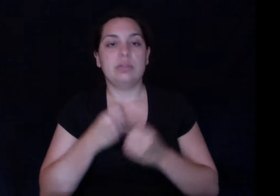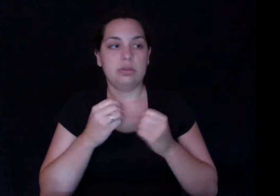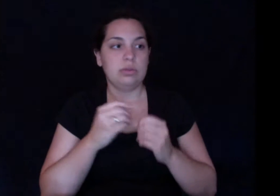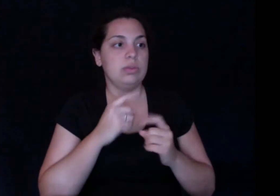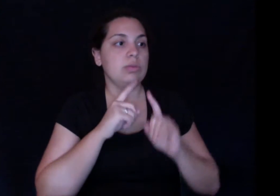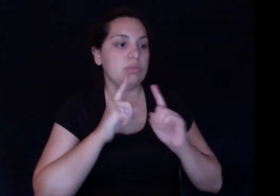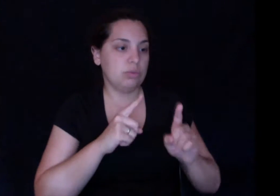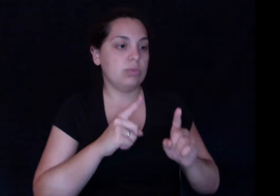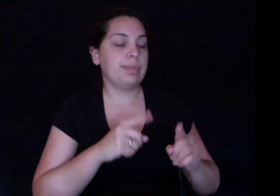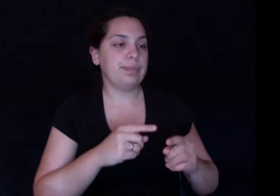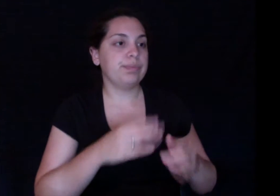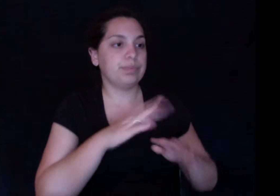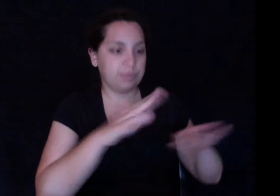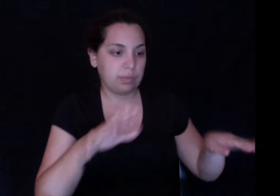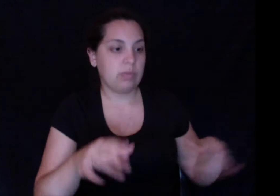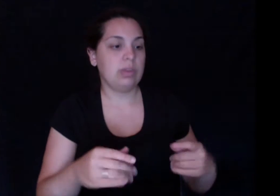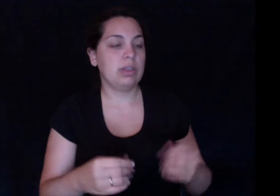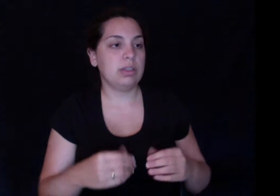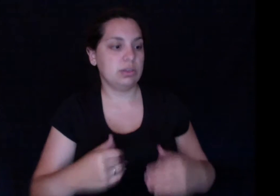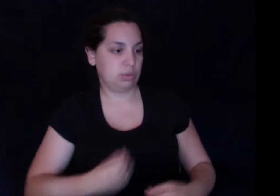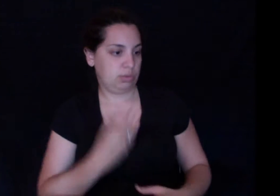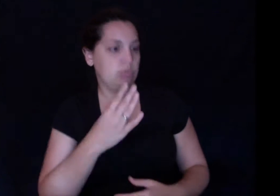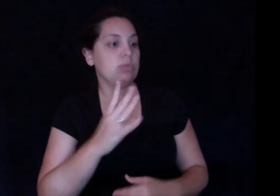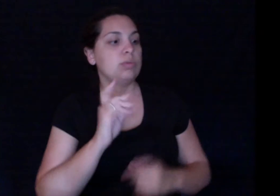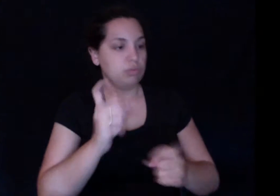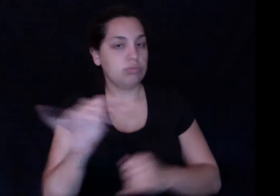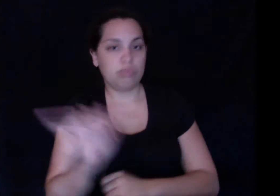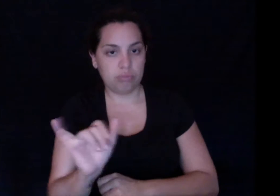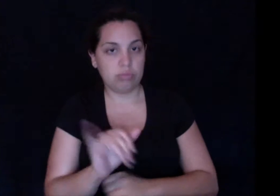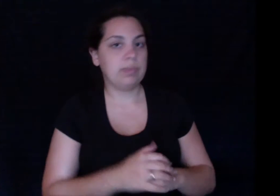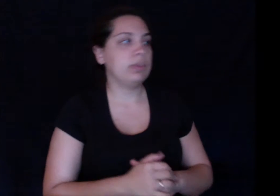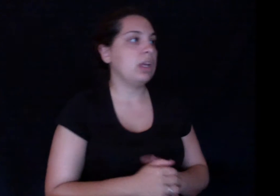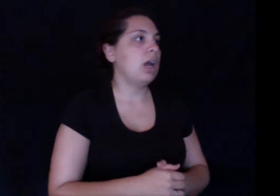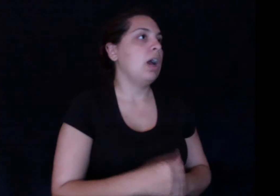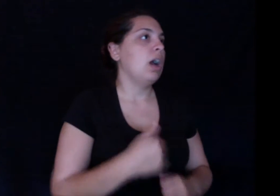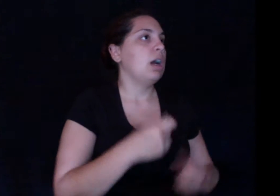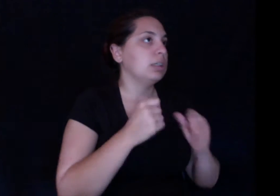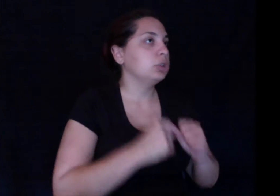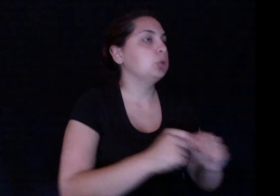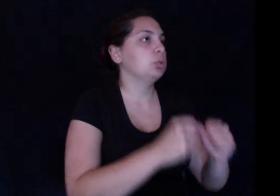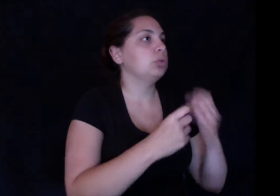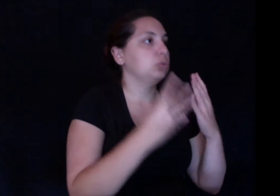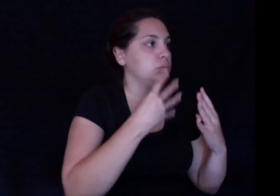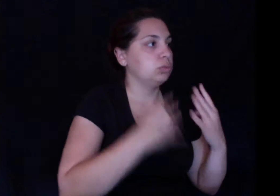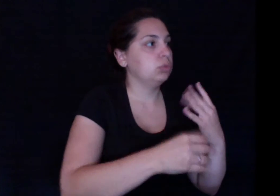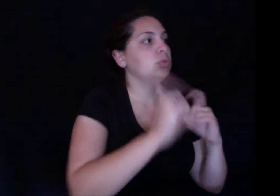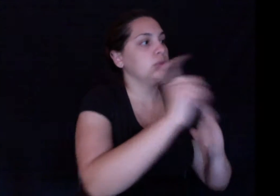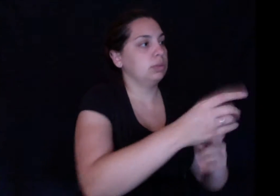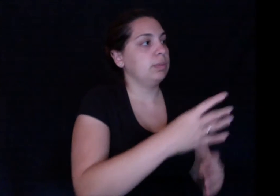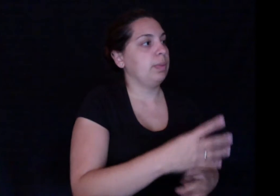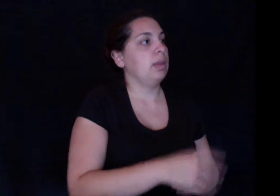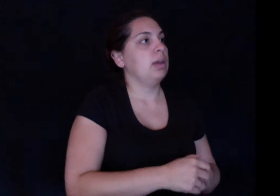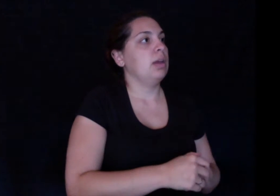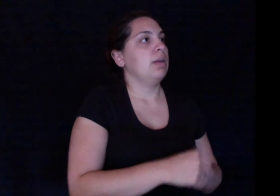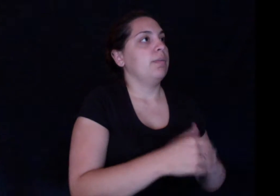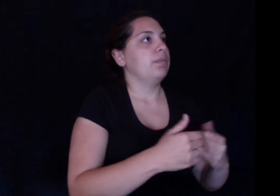million people. That's almost 9% of the entire Australian population. And yet, James isn't a household name.